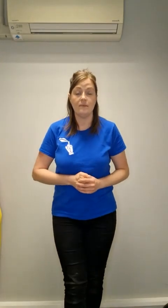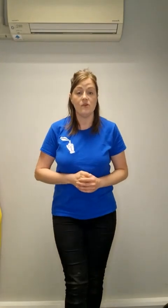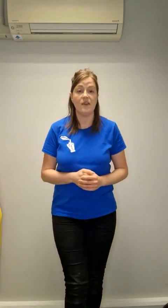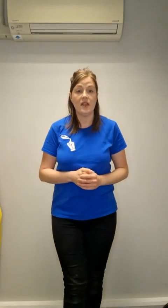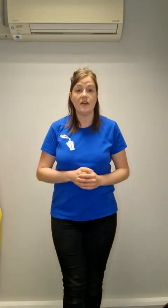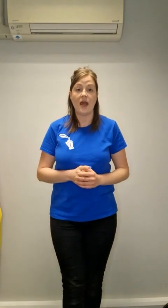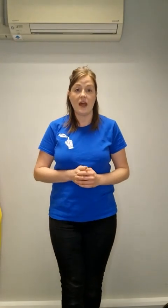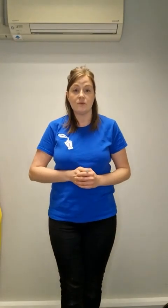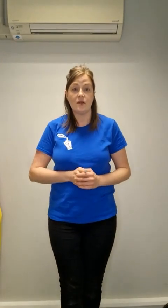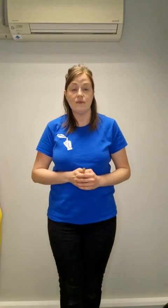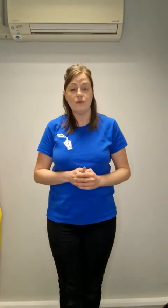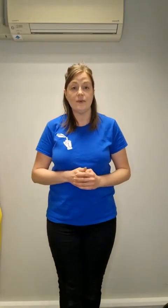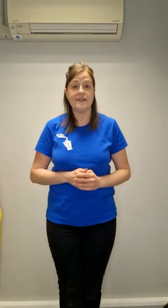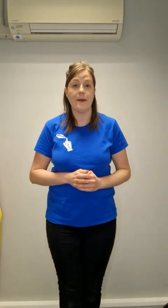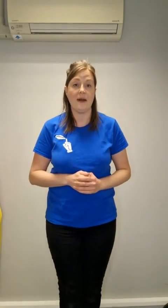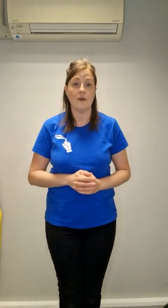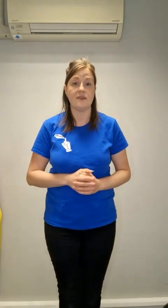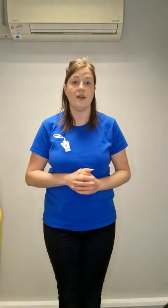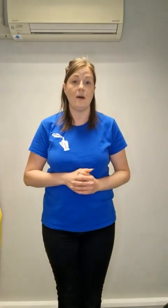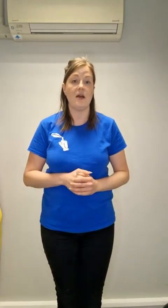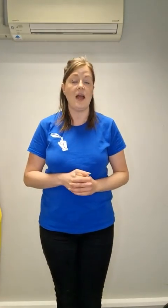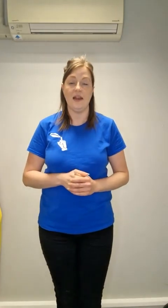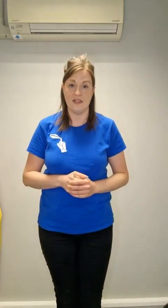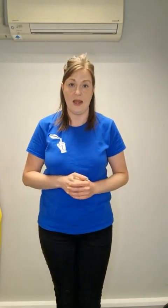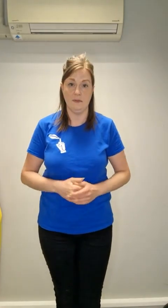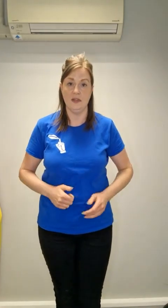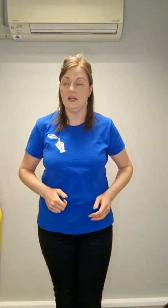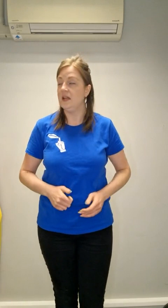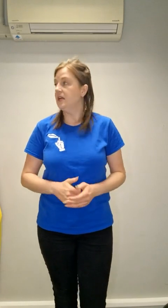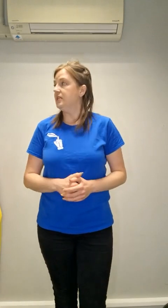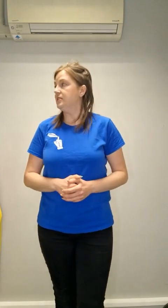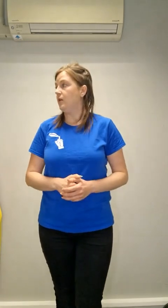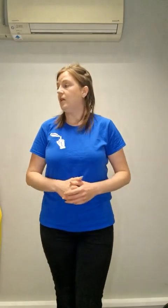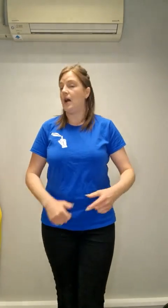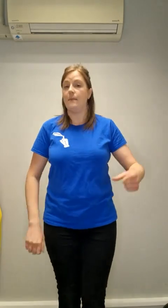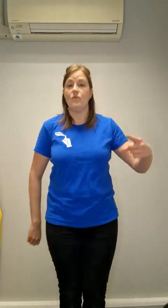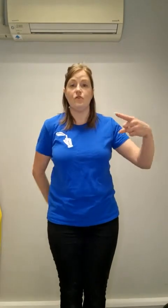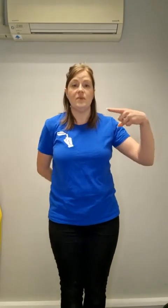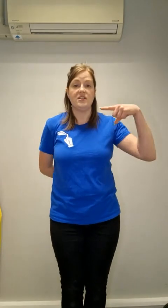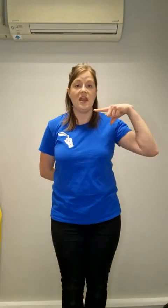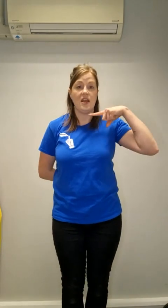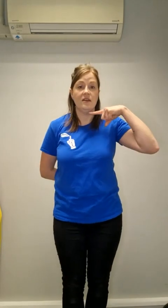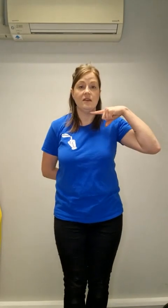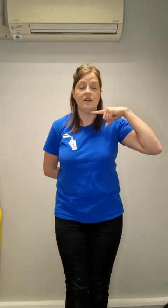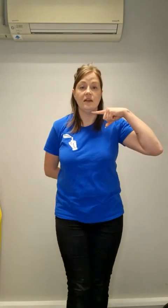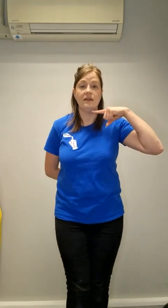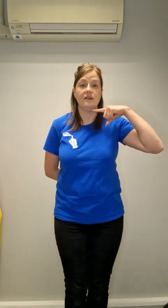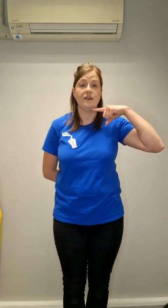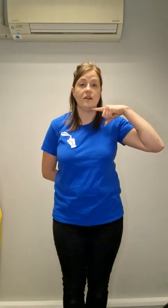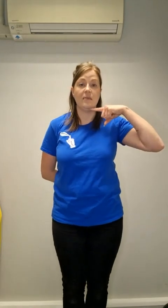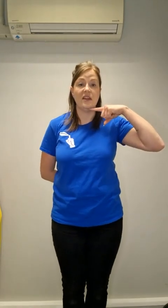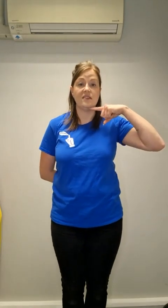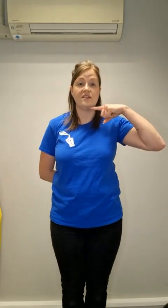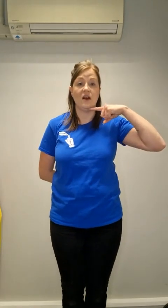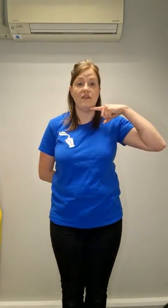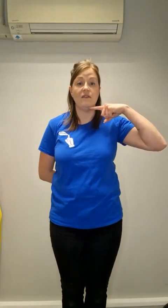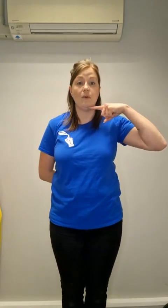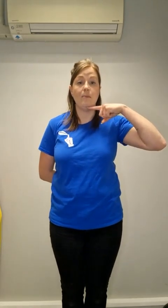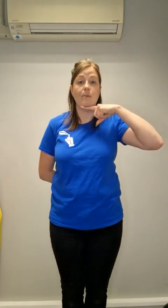move in, out, forwards, backwards, up and down. So our movement in could be in the sign for